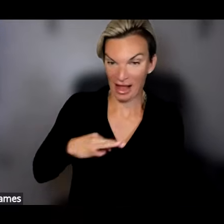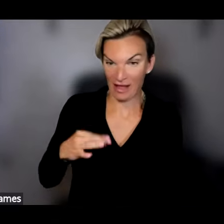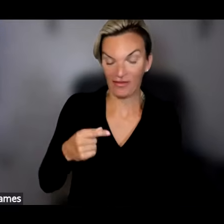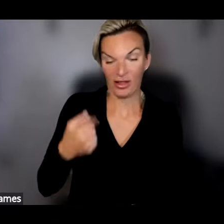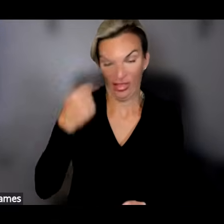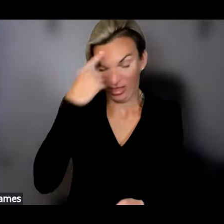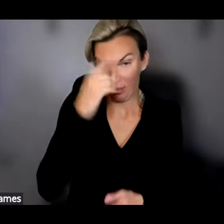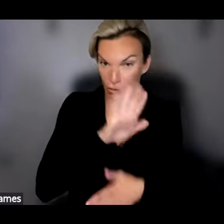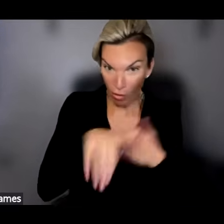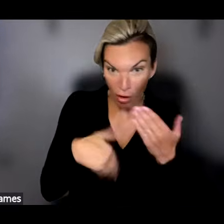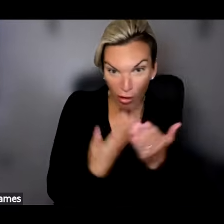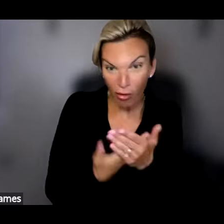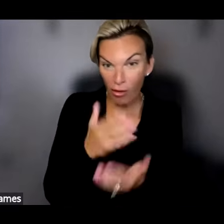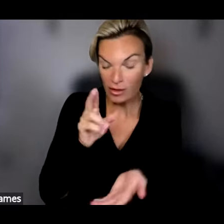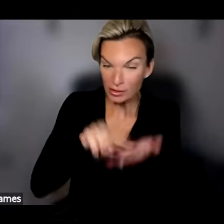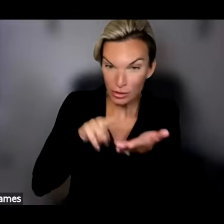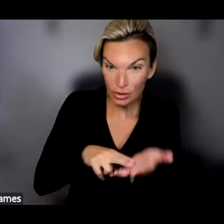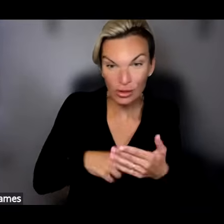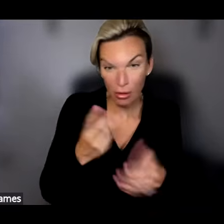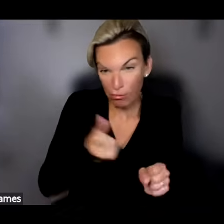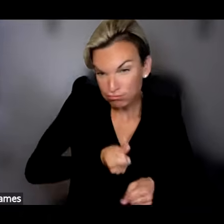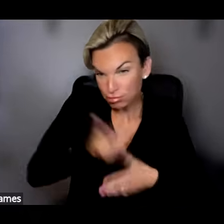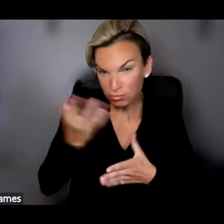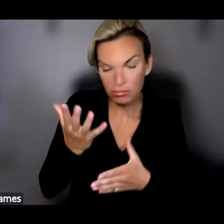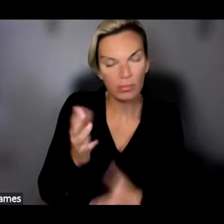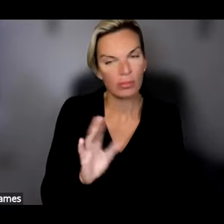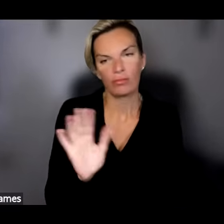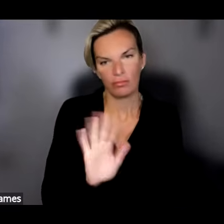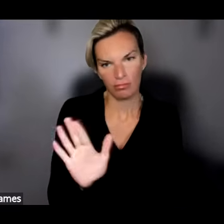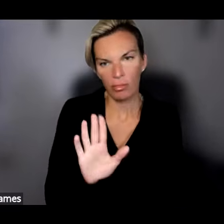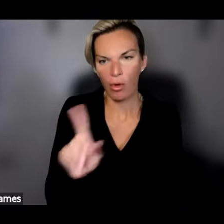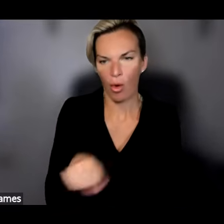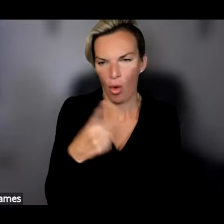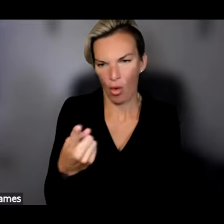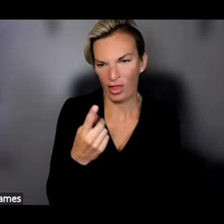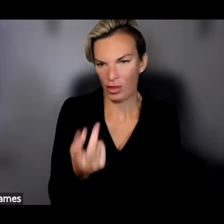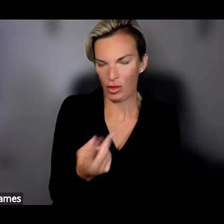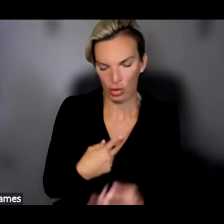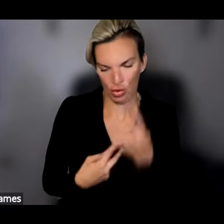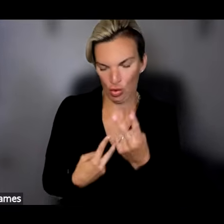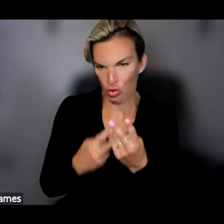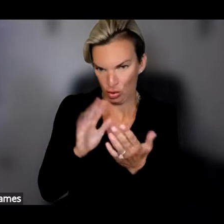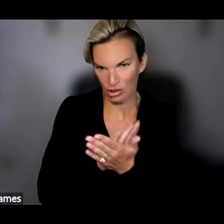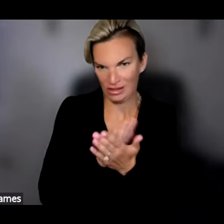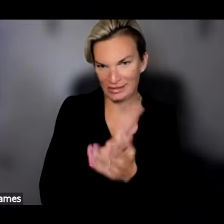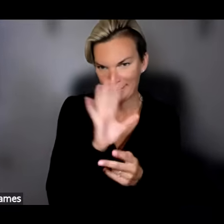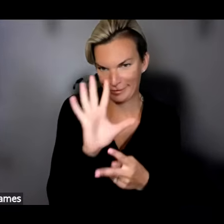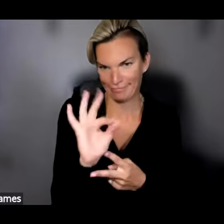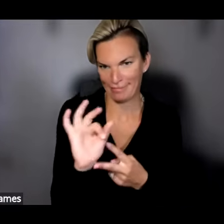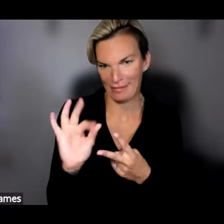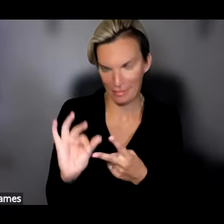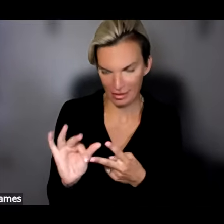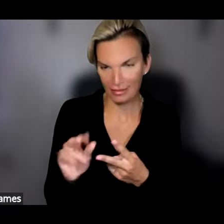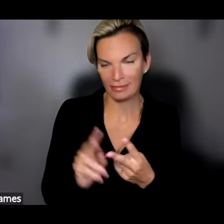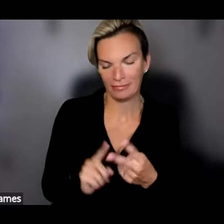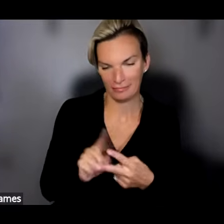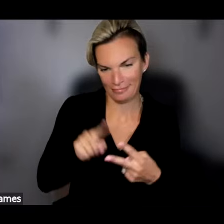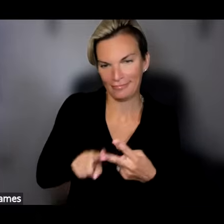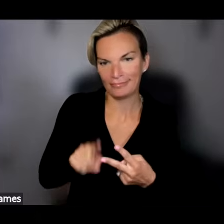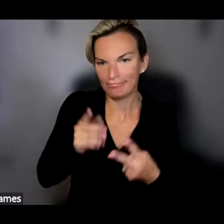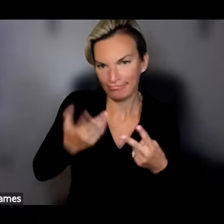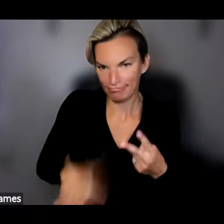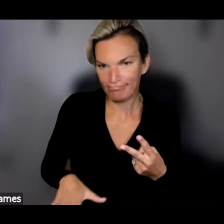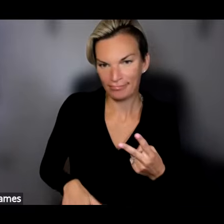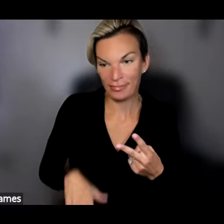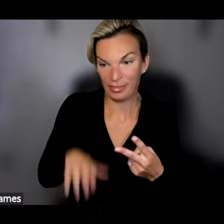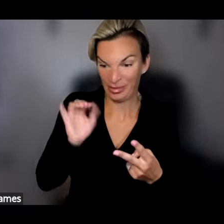signatures because of this issue. We only identified the ones that were in question, the 2 sheets that were in question. And again, those would not be